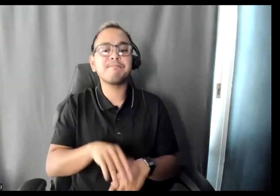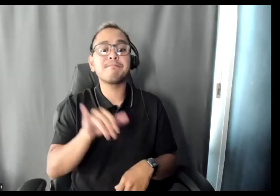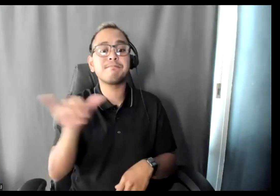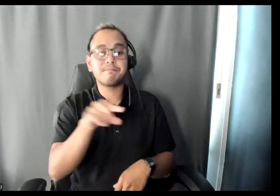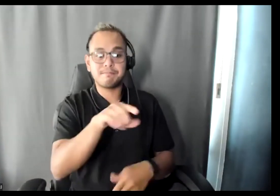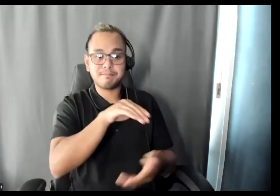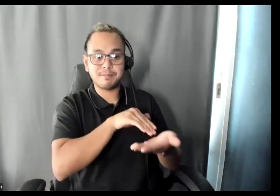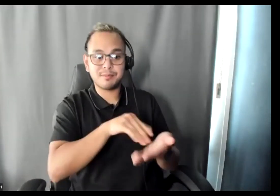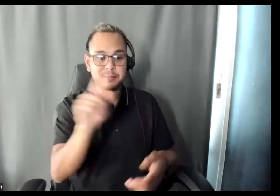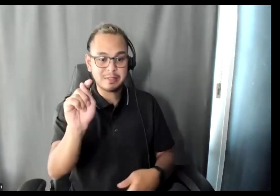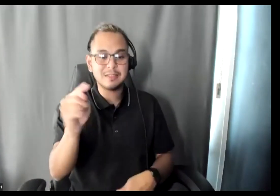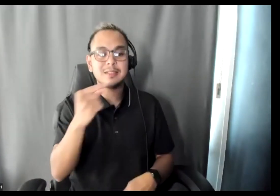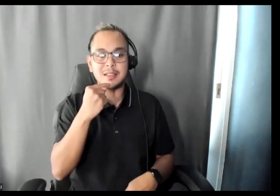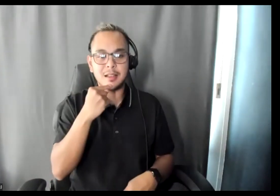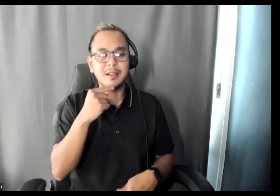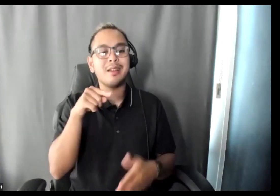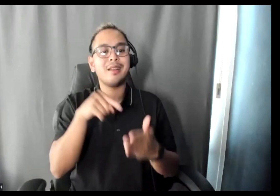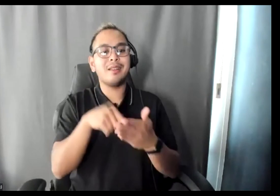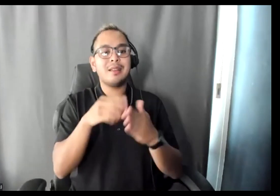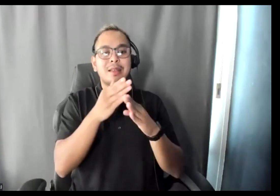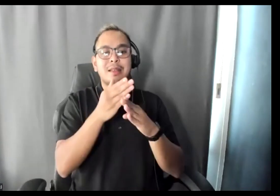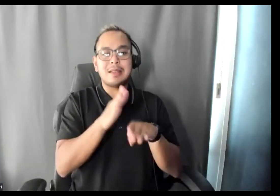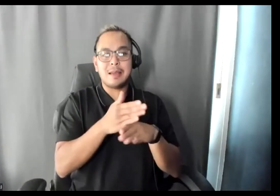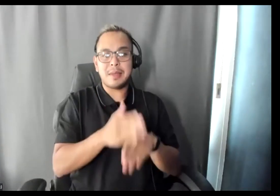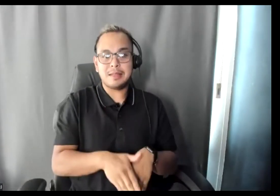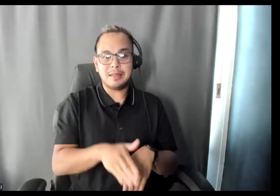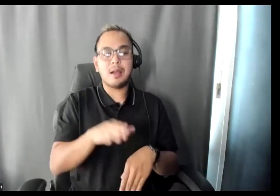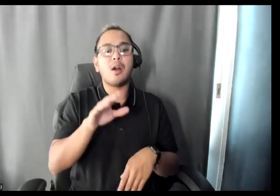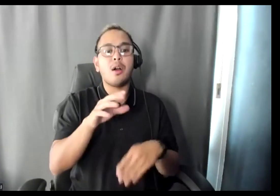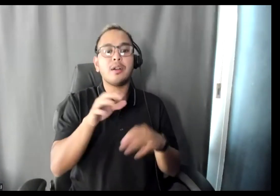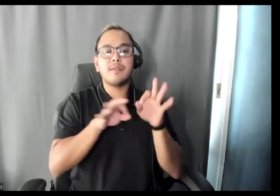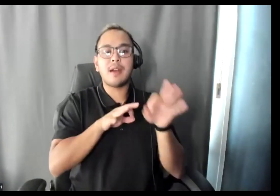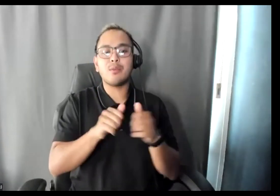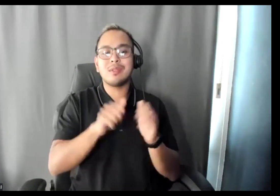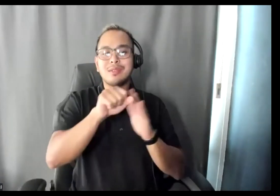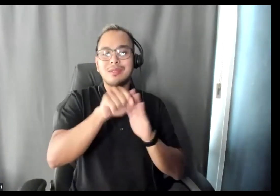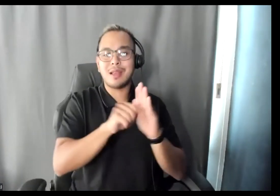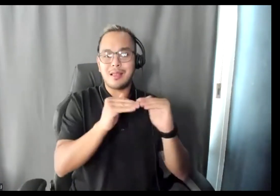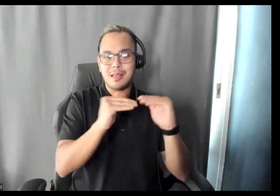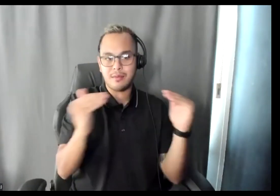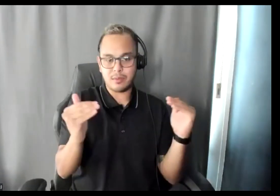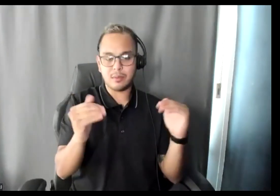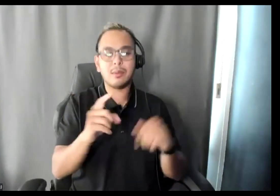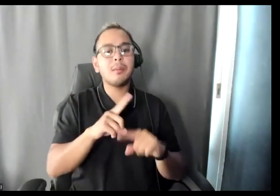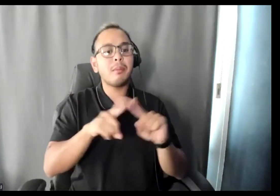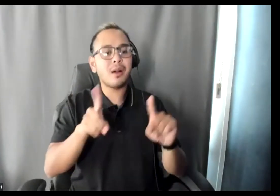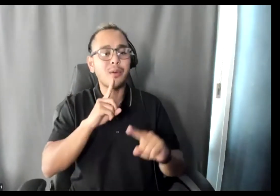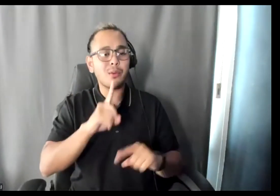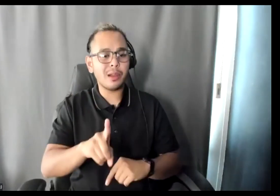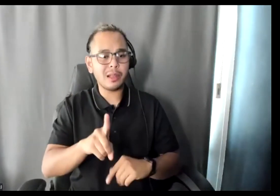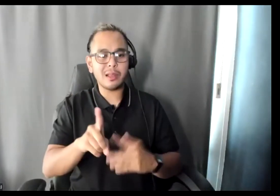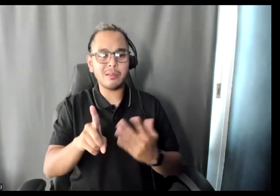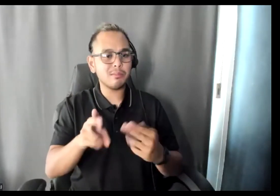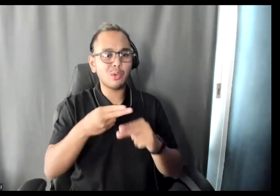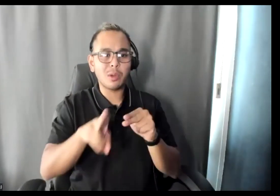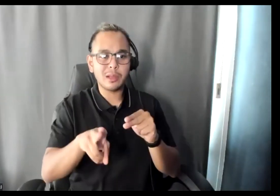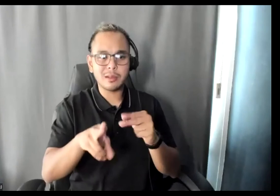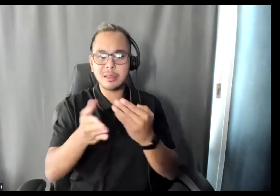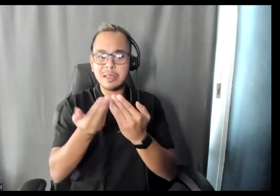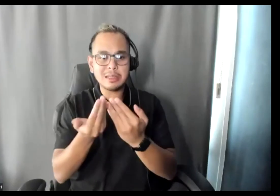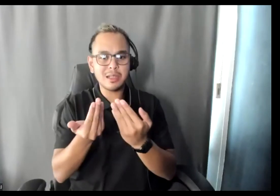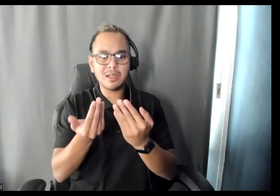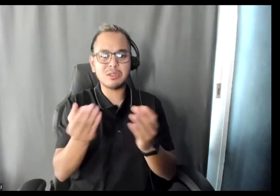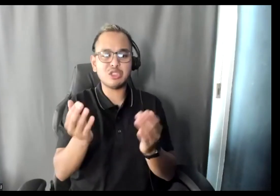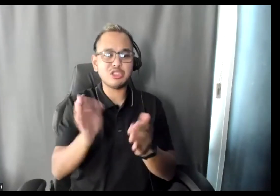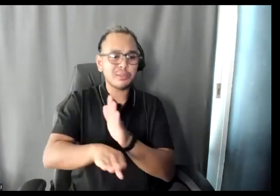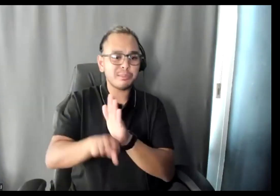these segments were defined at the state level. But it's frankly pretty quick, easy, and low cost